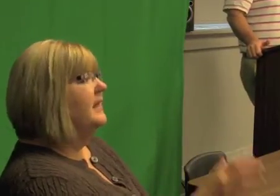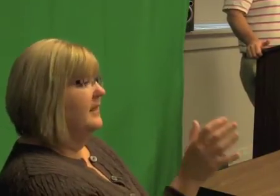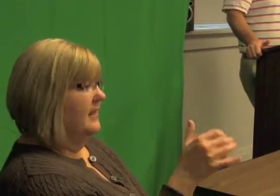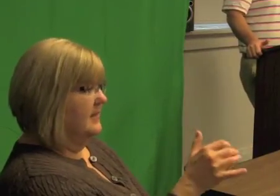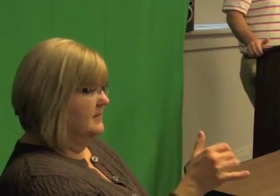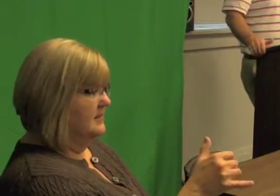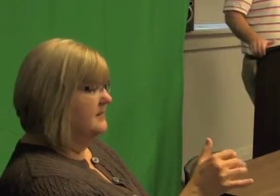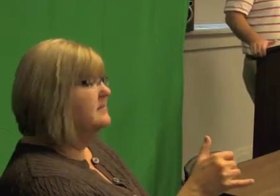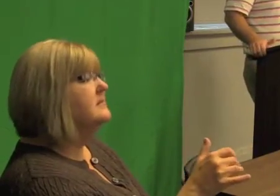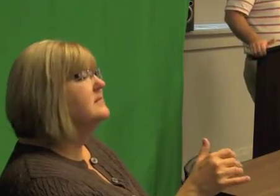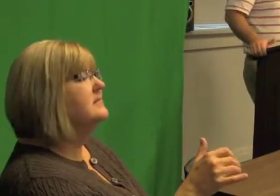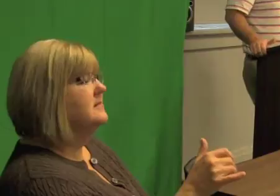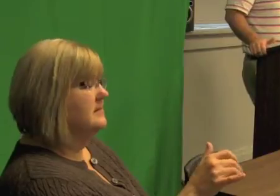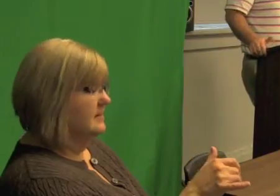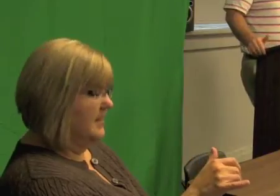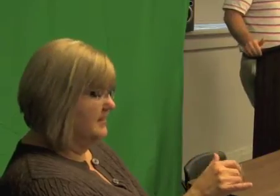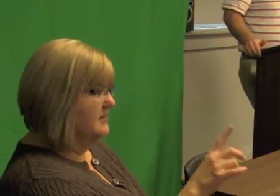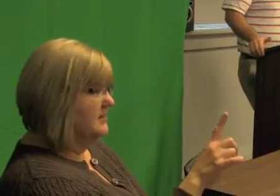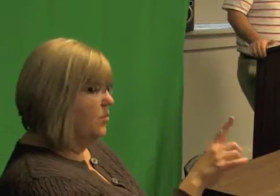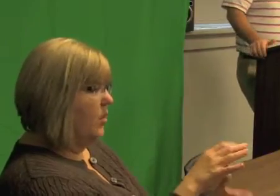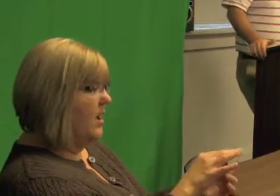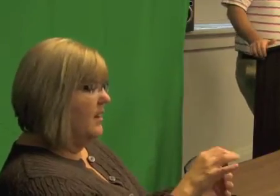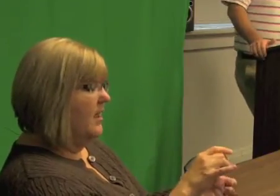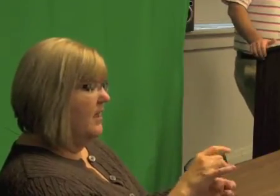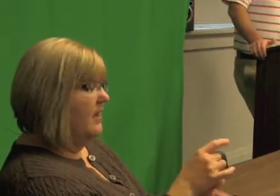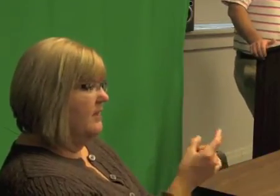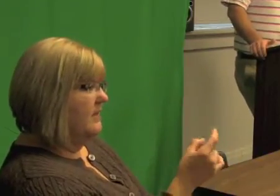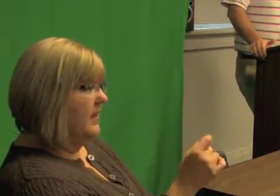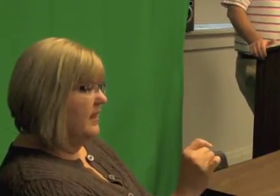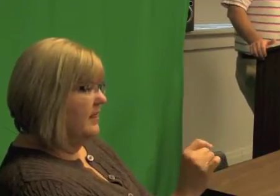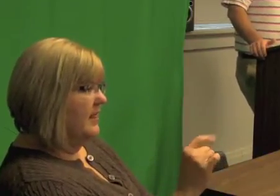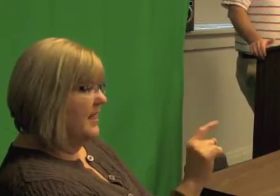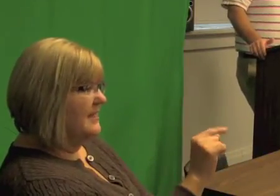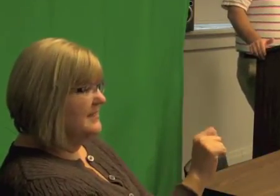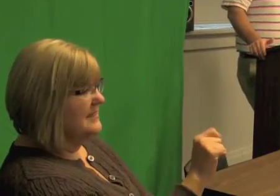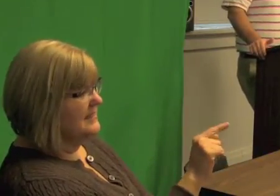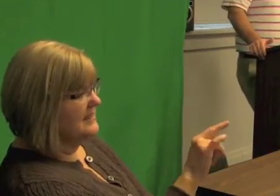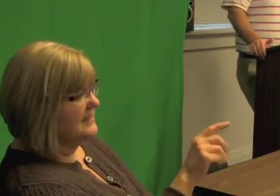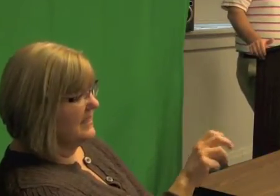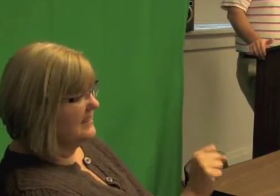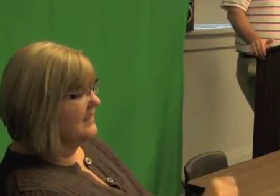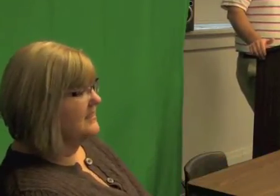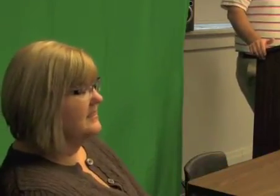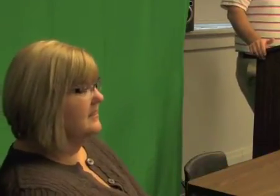Yes, financing is one of the tactics.